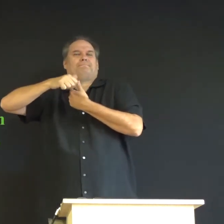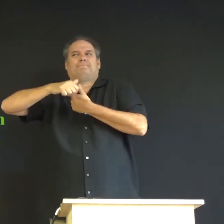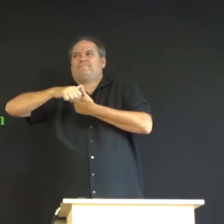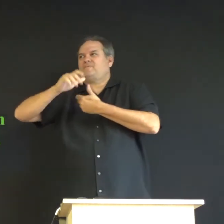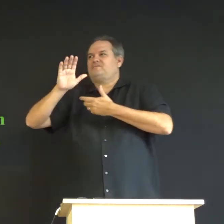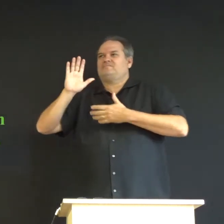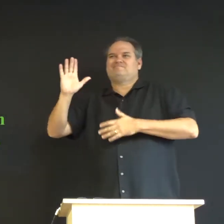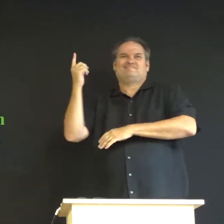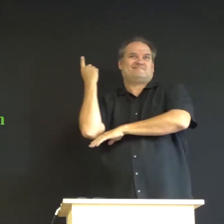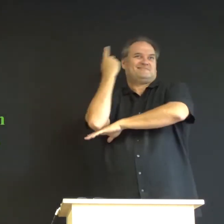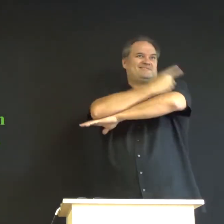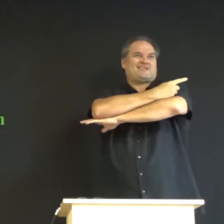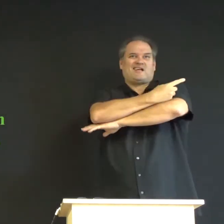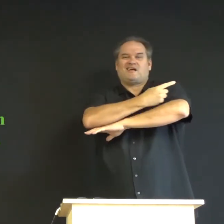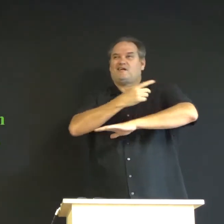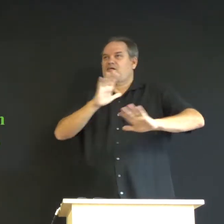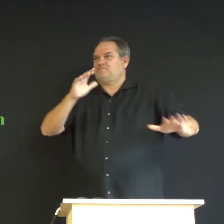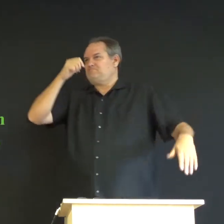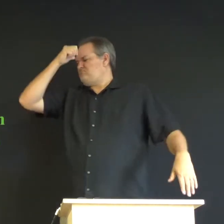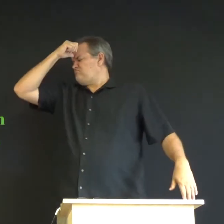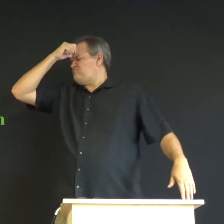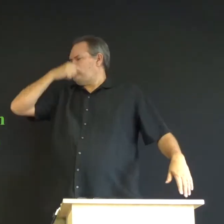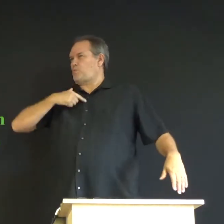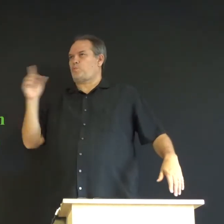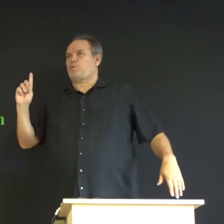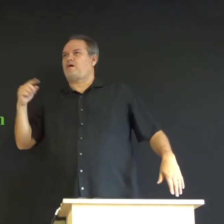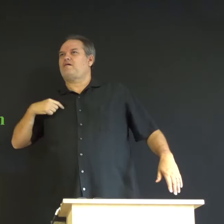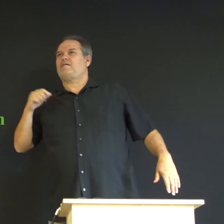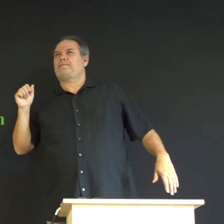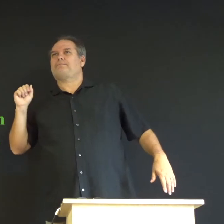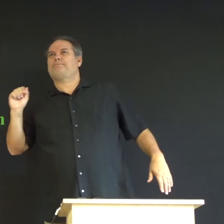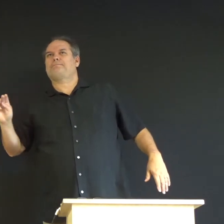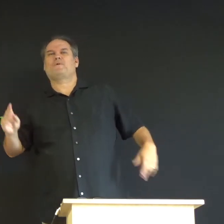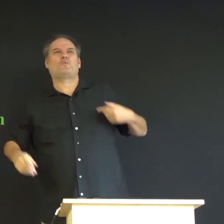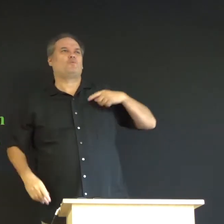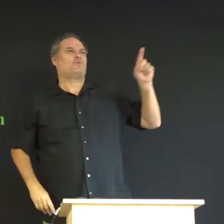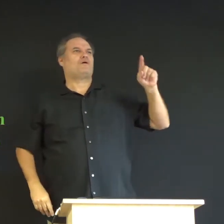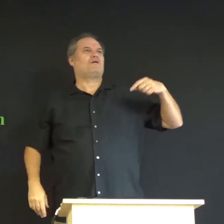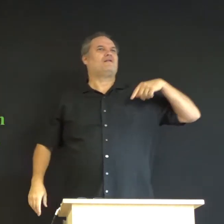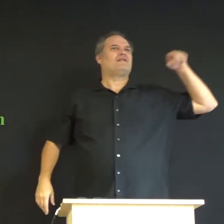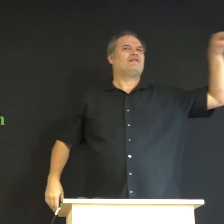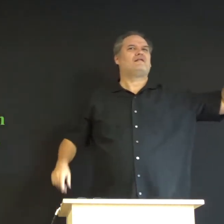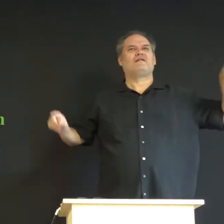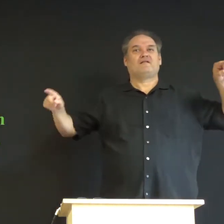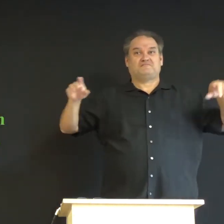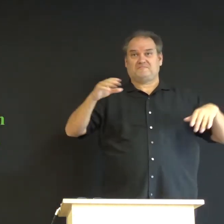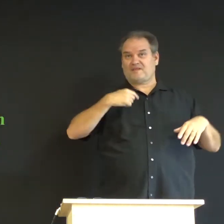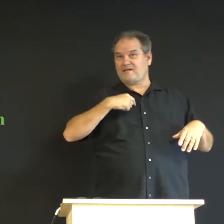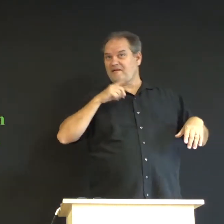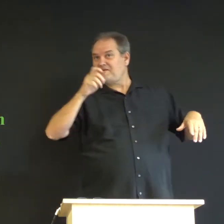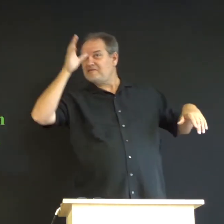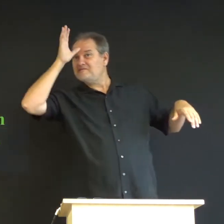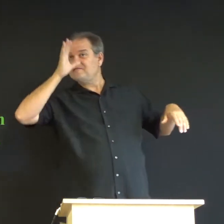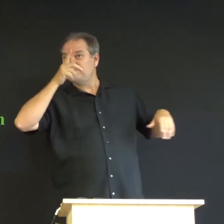Many people in the interview said, I remember where I am when he died. I remember where he died. And